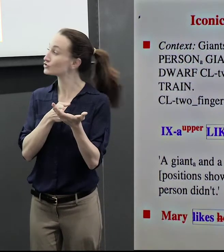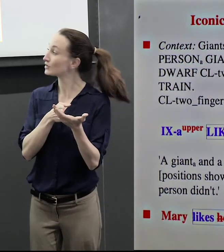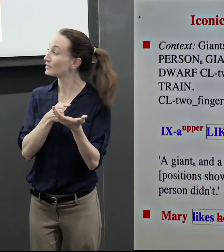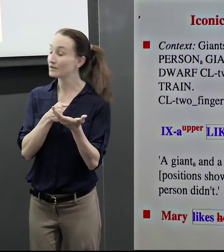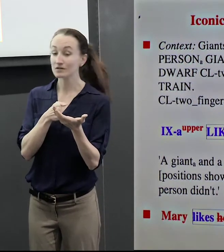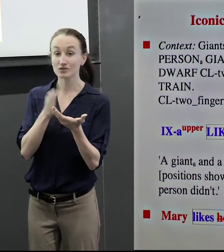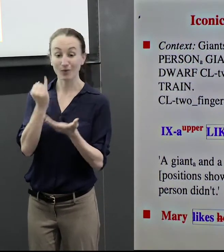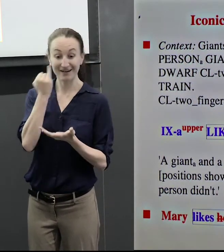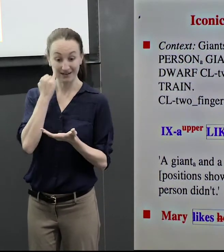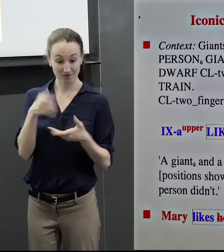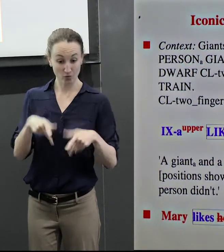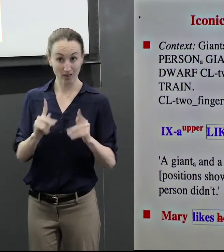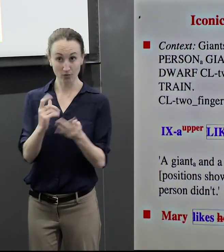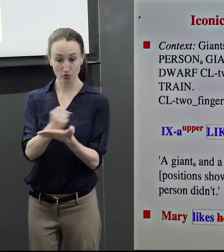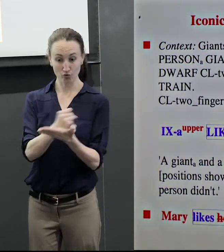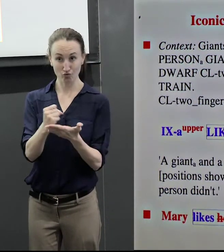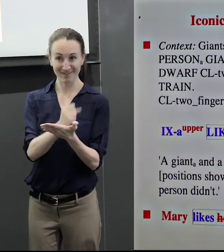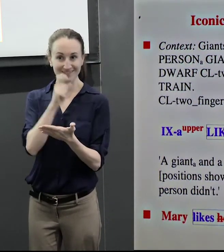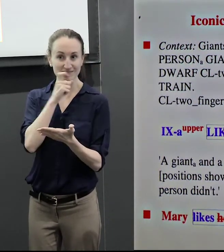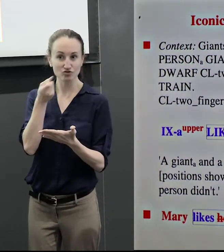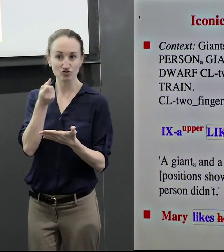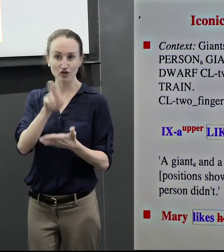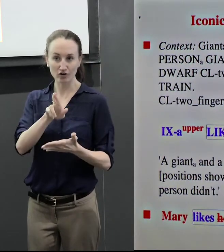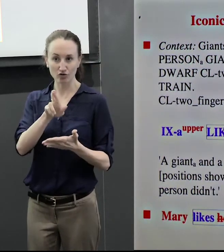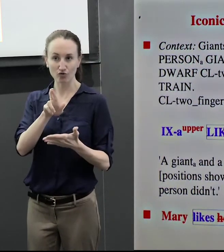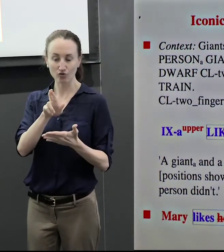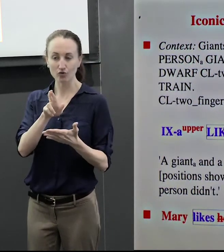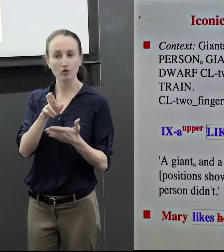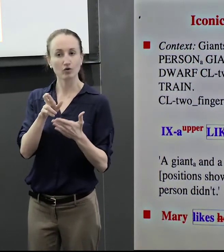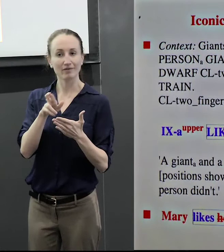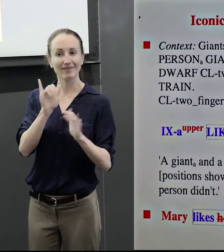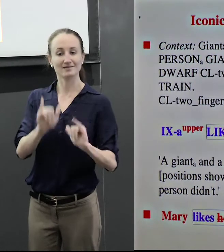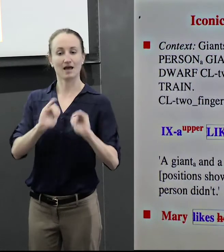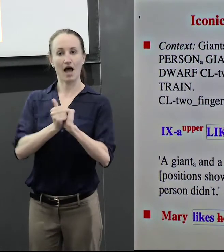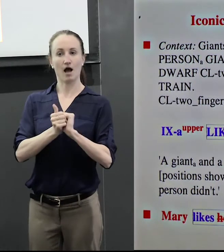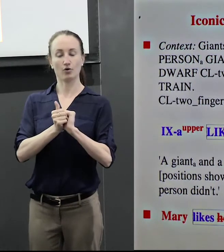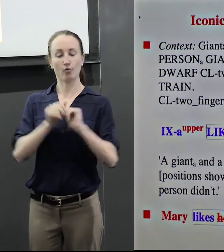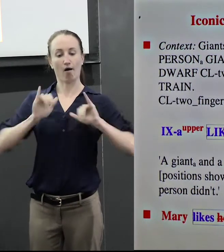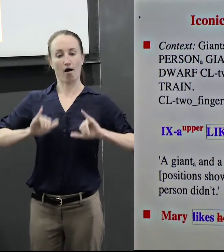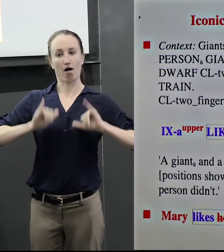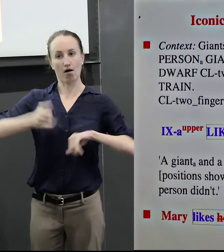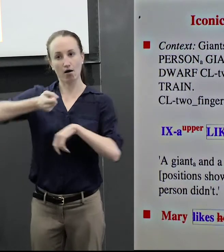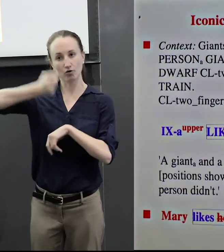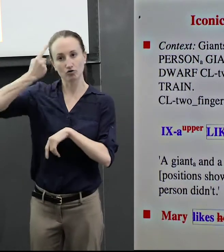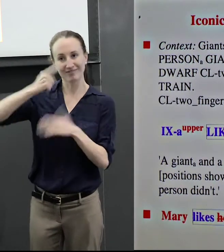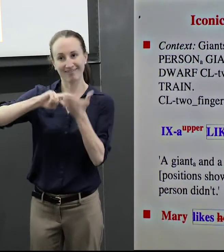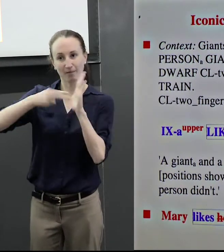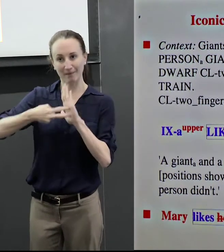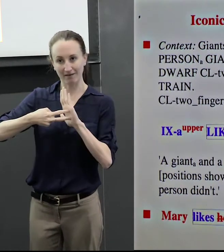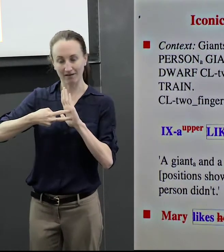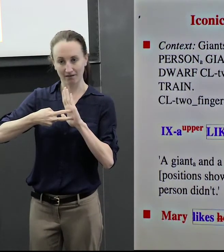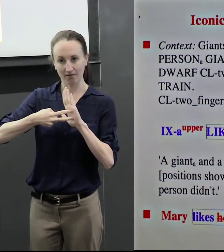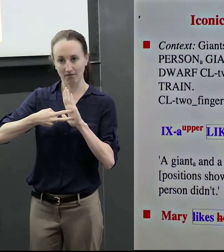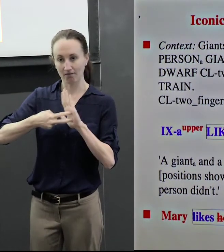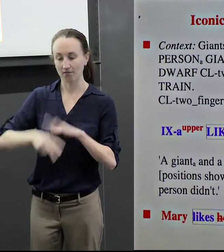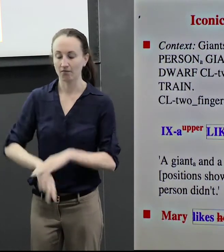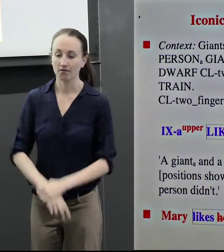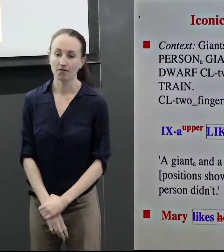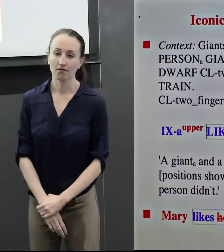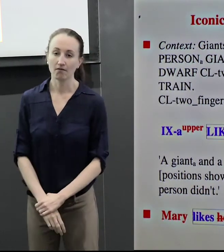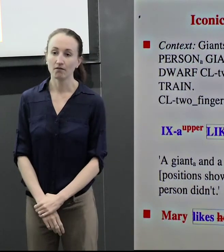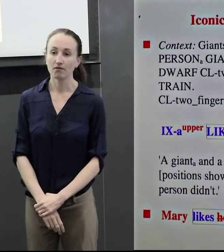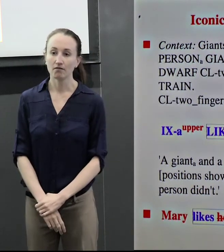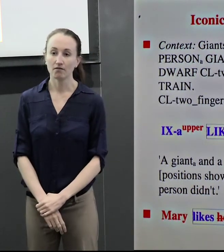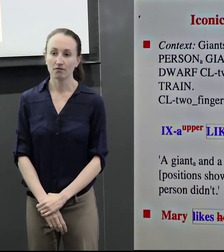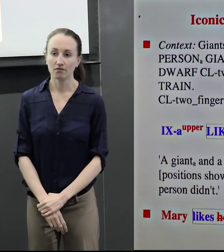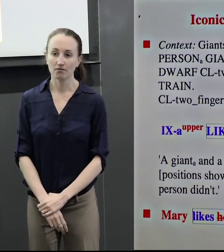that you get a meaning for John doesn't, which is John doesn't like himself. Okay. So it's the